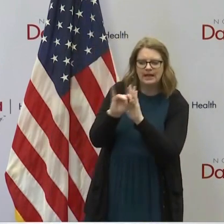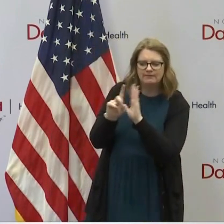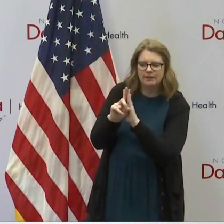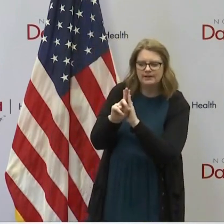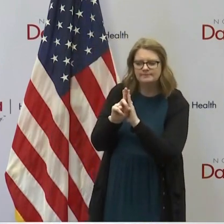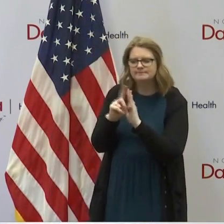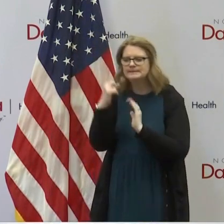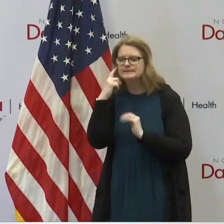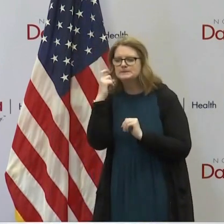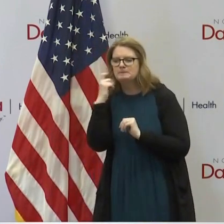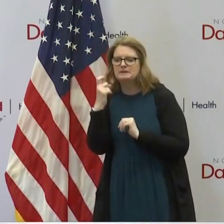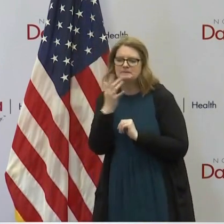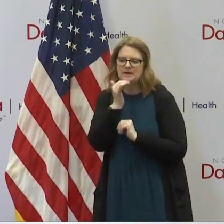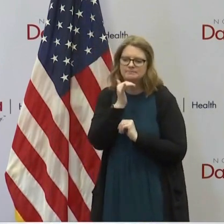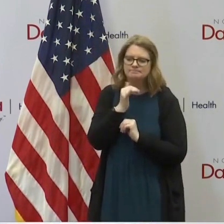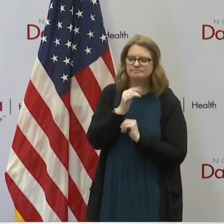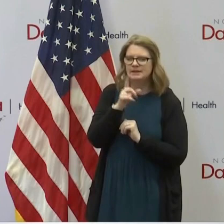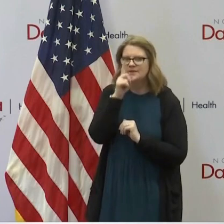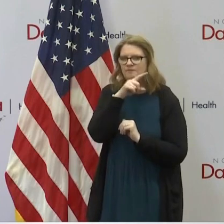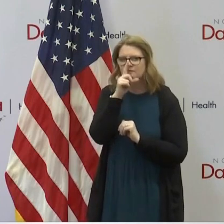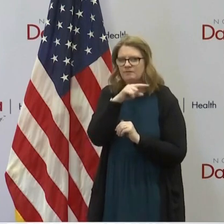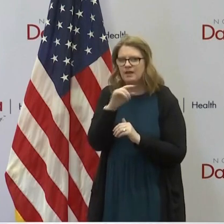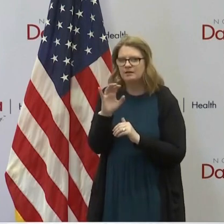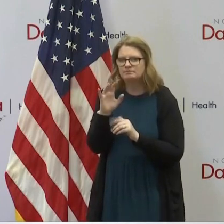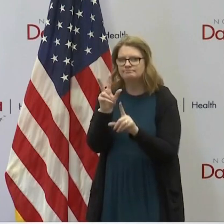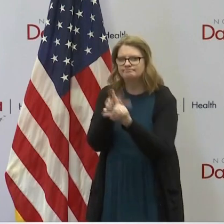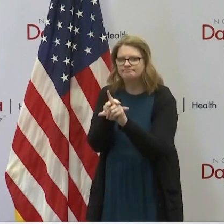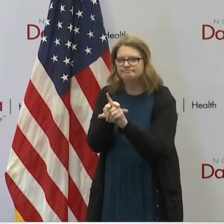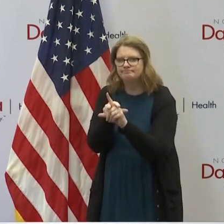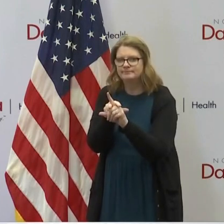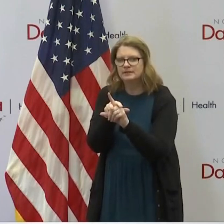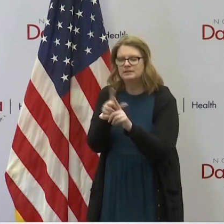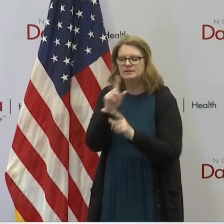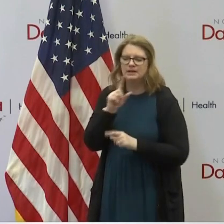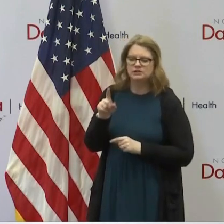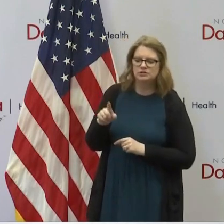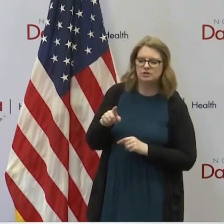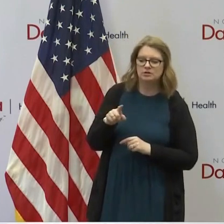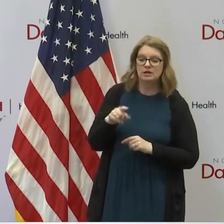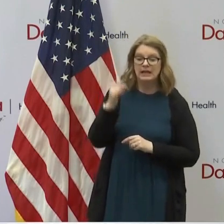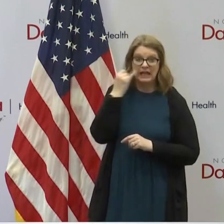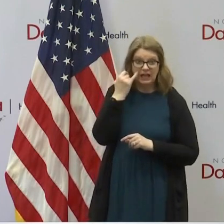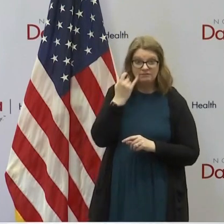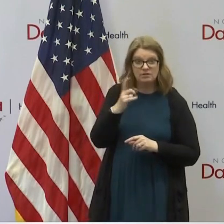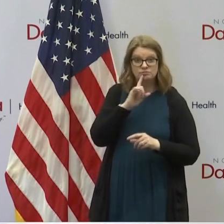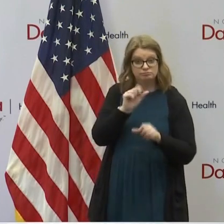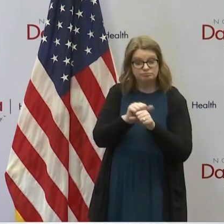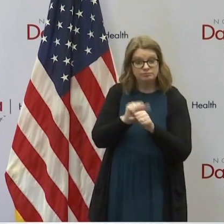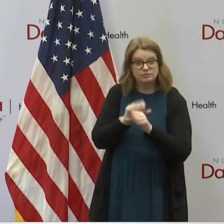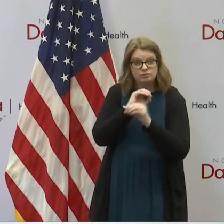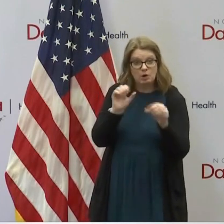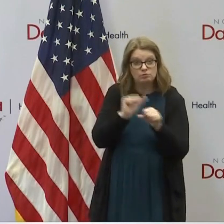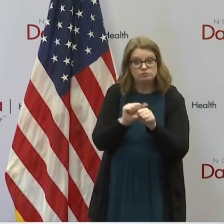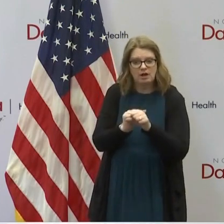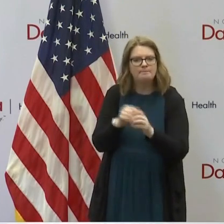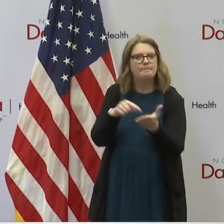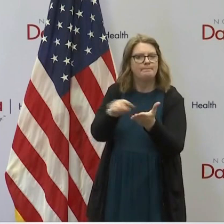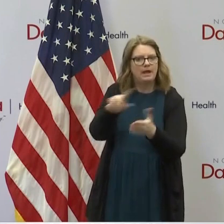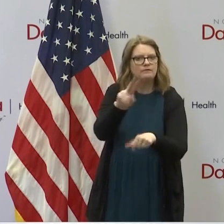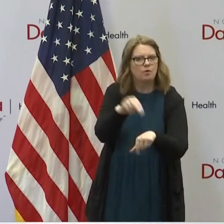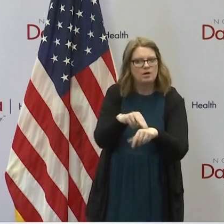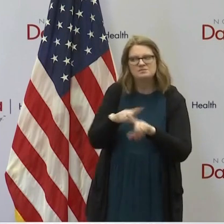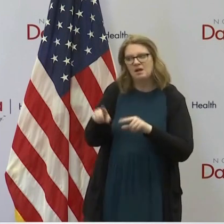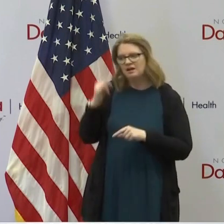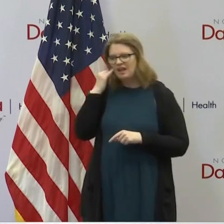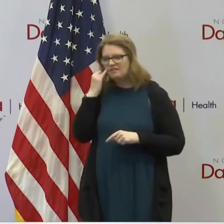suspected fraudulent claims to ensure that all benefits are paid to qualifying North Dakota workers. Job Service North Dakota uses